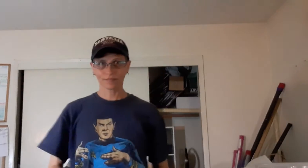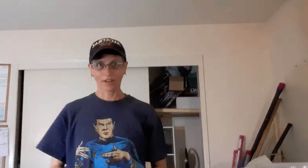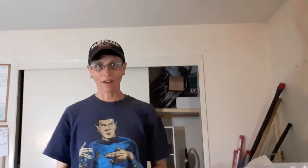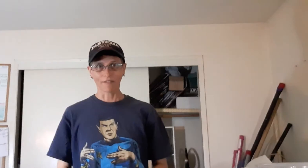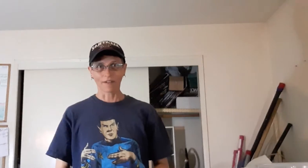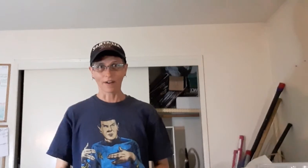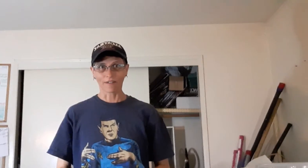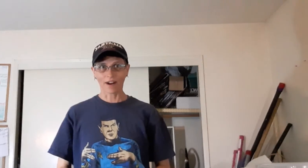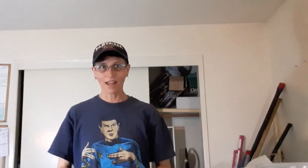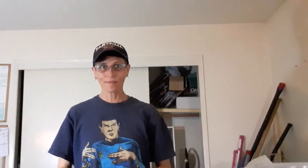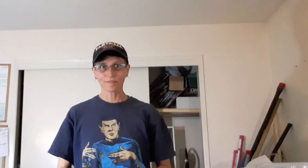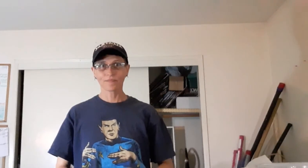All right.